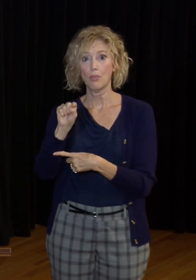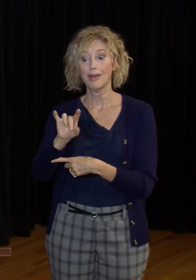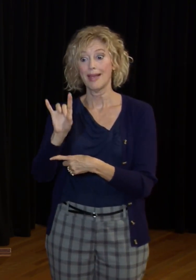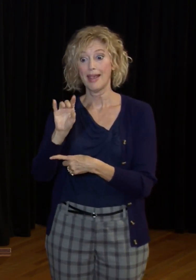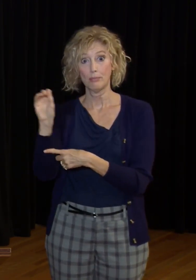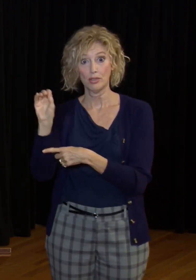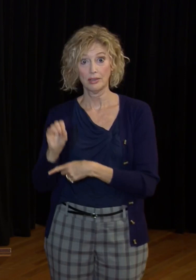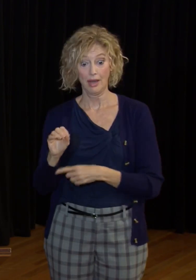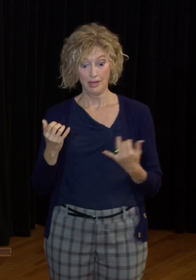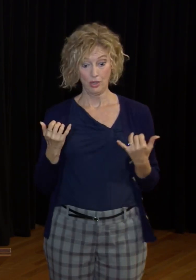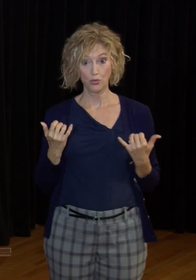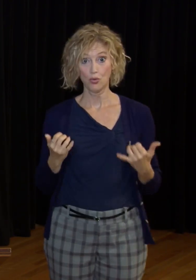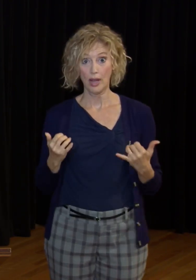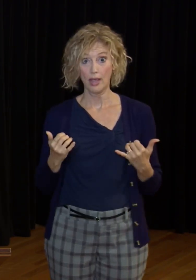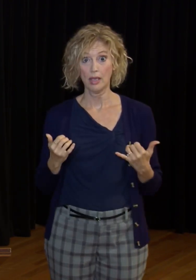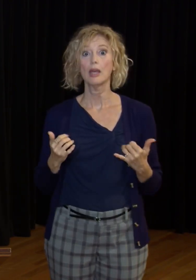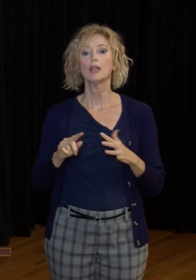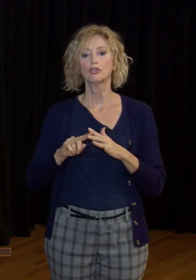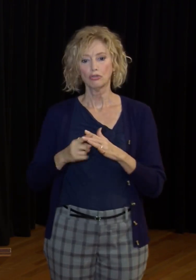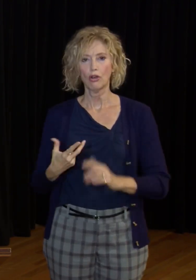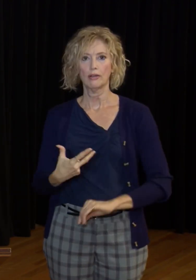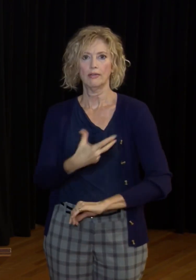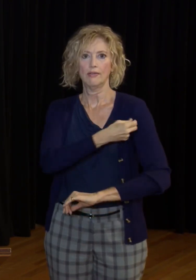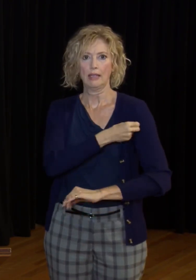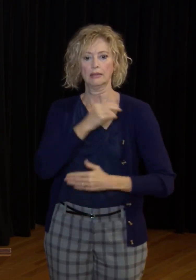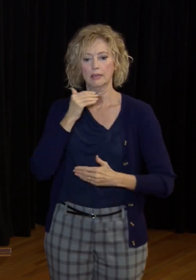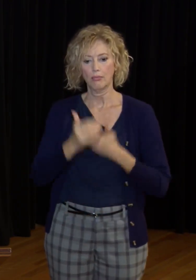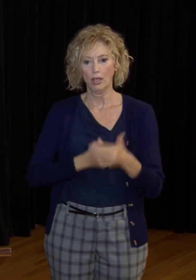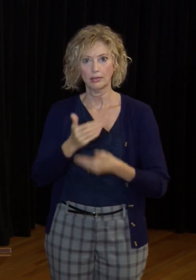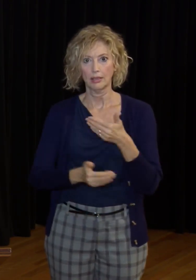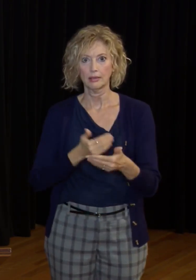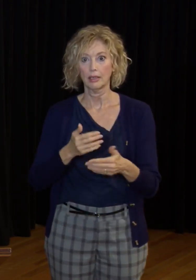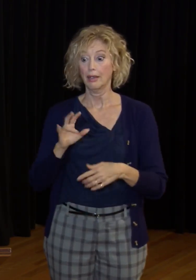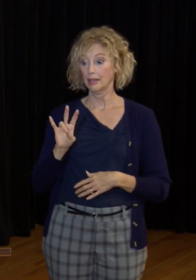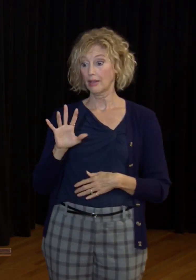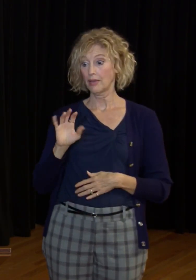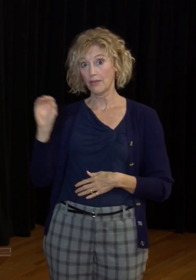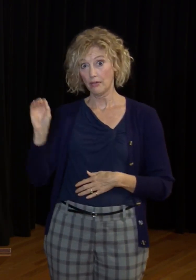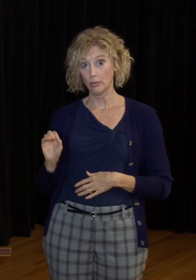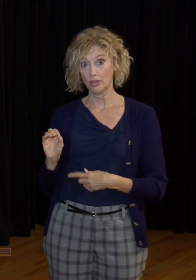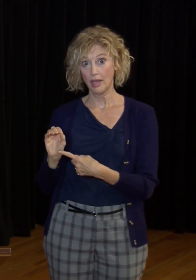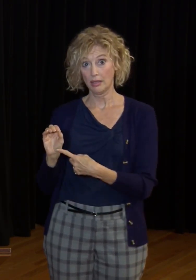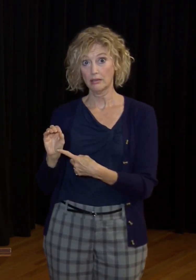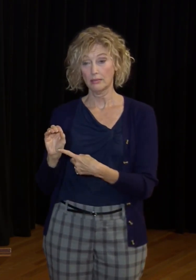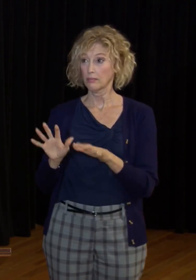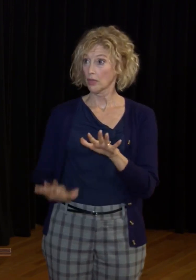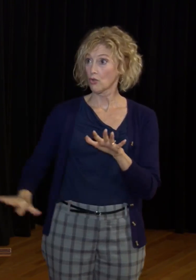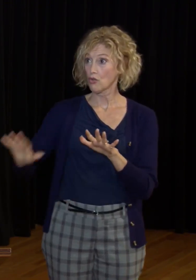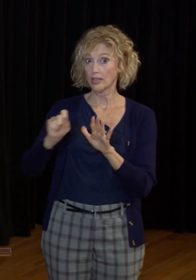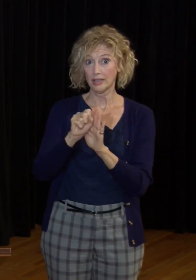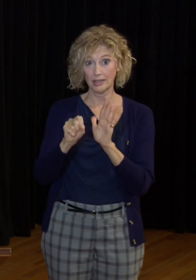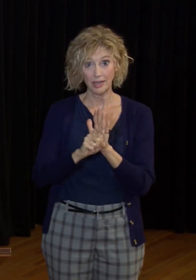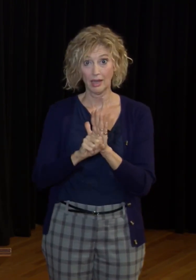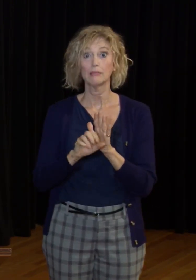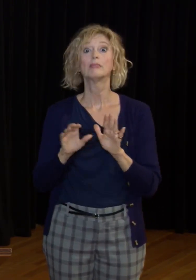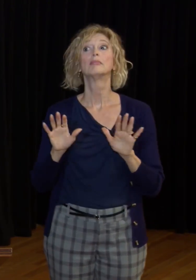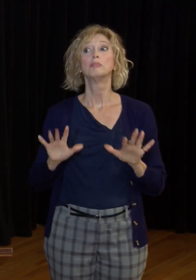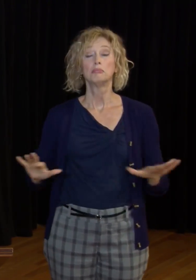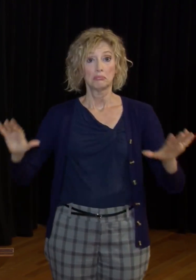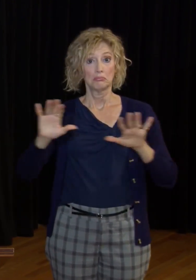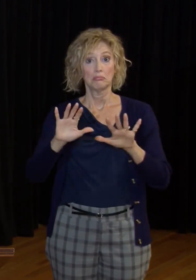88.8% as of today have initiated a vaccine. So 75% throughout the state, including the entire